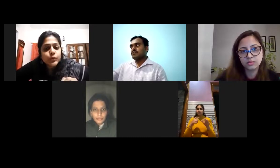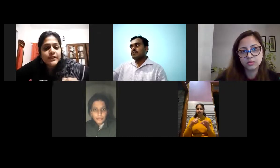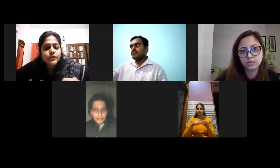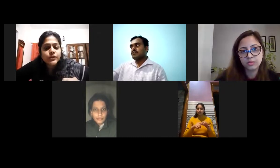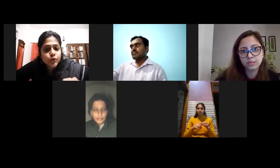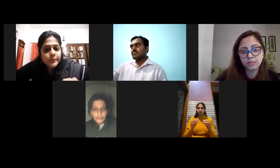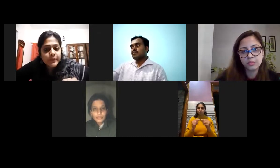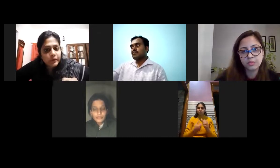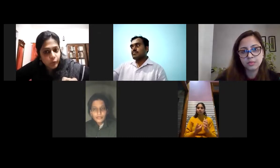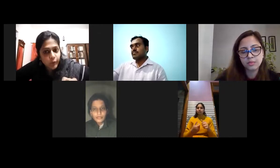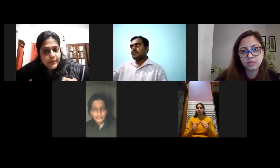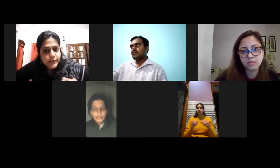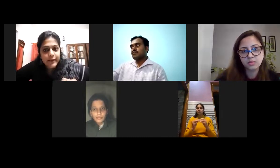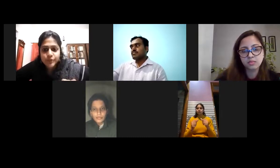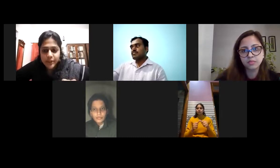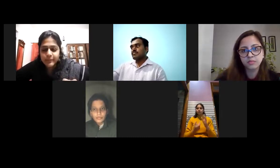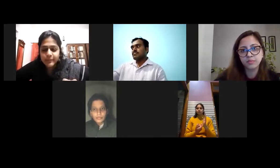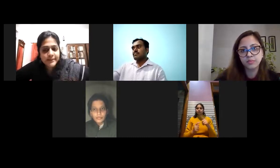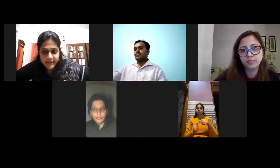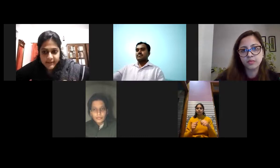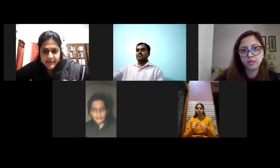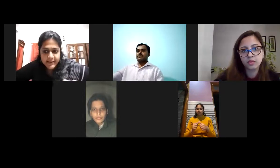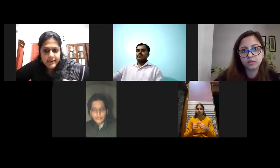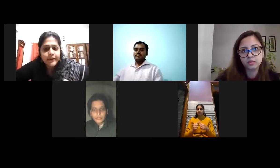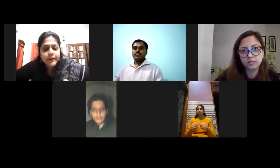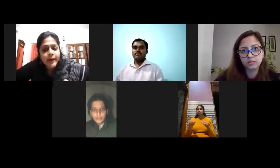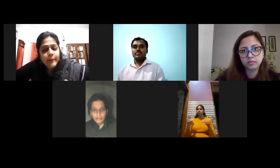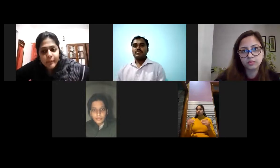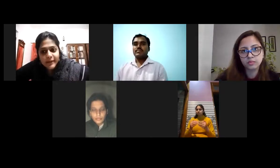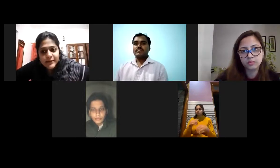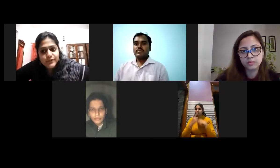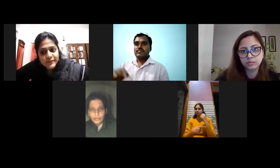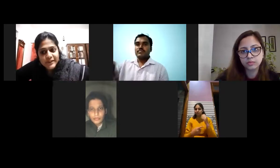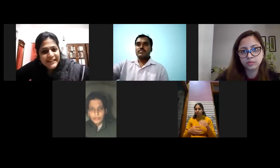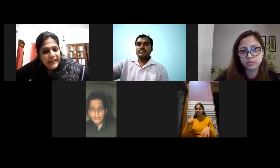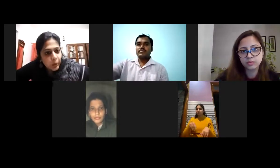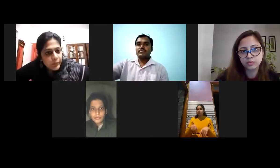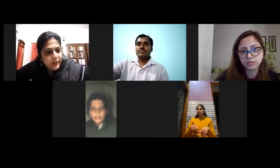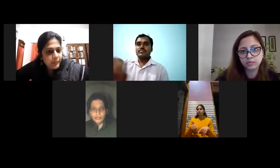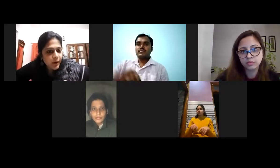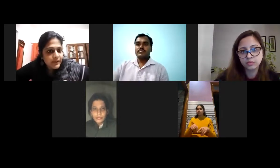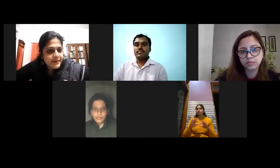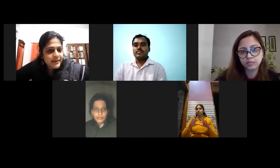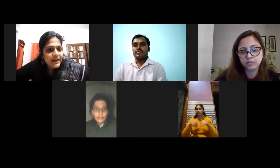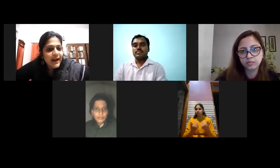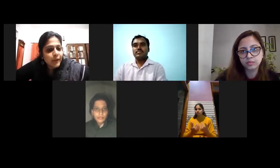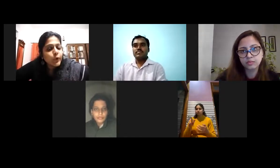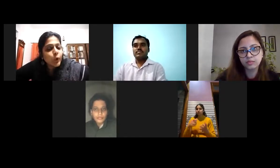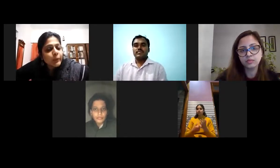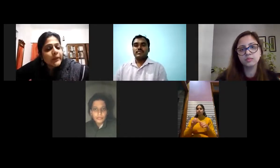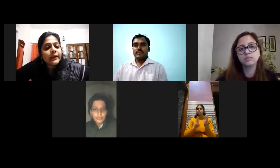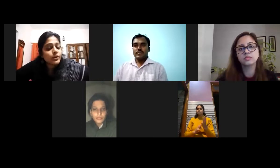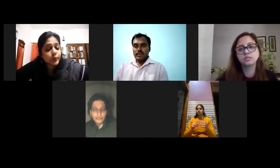be used as a trope, a foil to help Jane meet her ends. Here I am reminded of Davis and how he remarks how